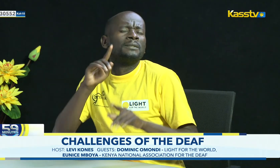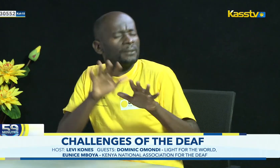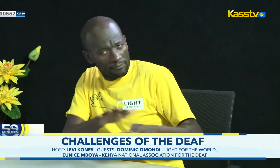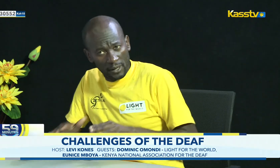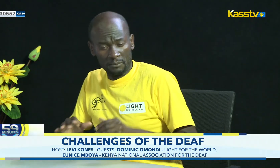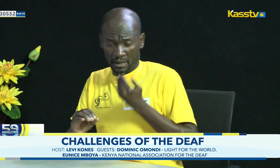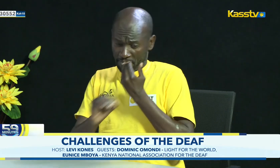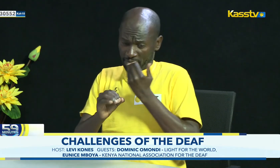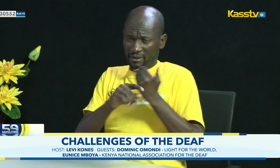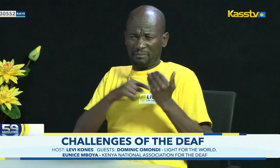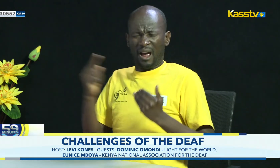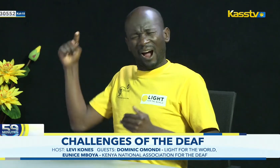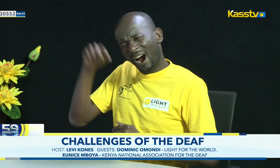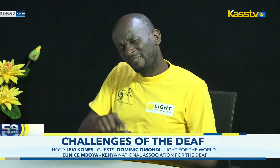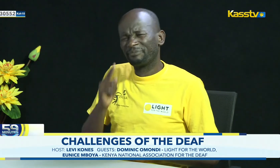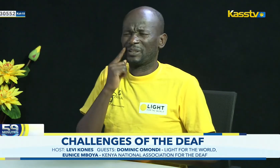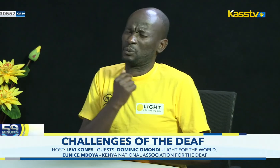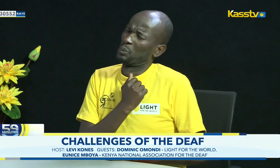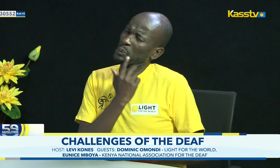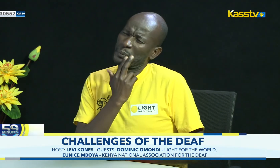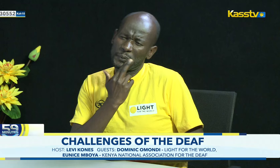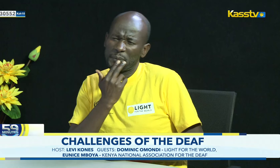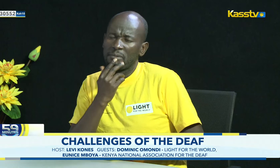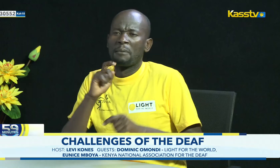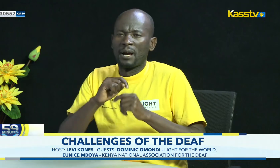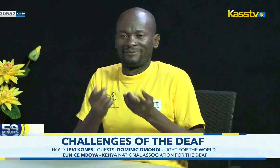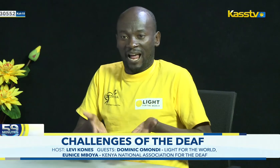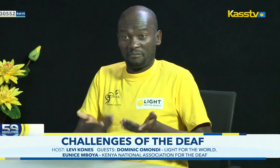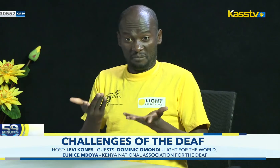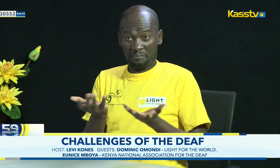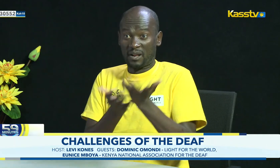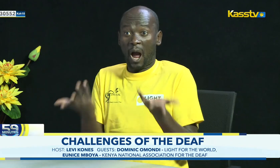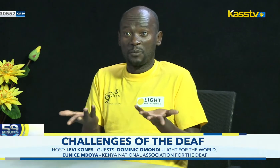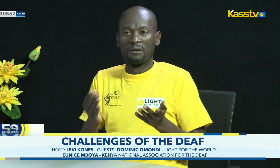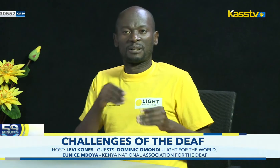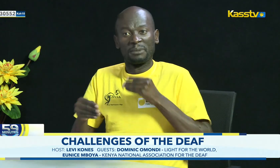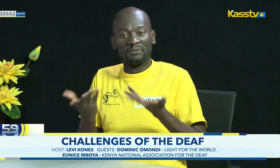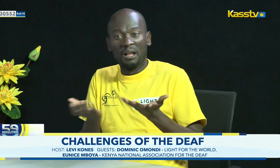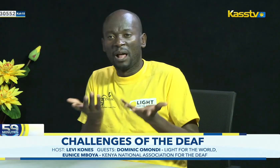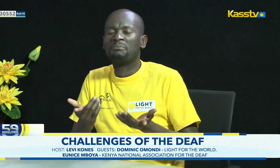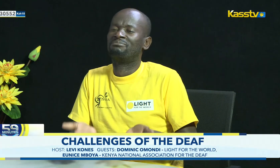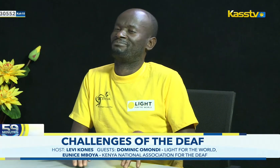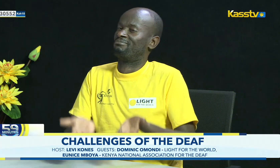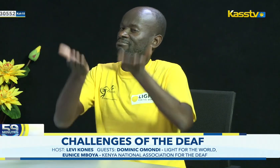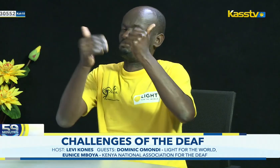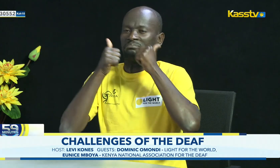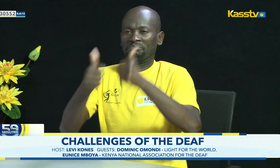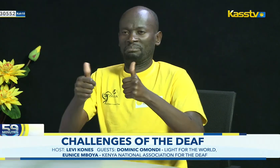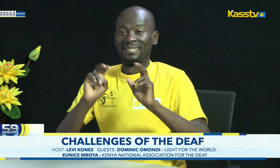Light for the World came on board. And I really appreciate that they came, they saw the needs that we have,